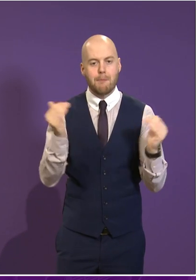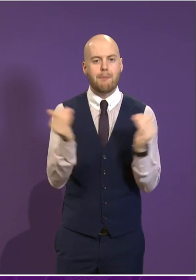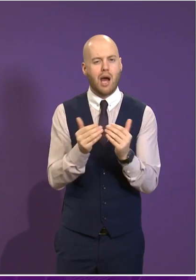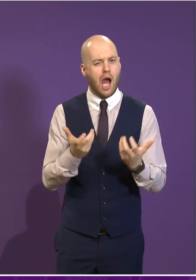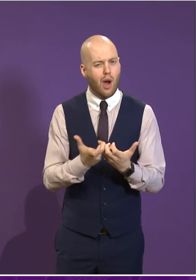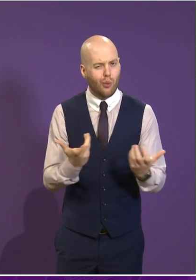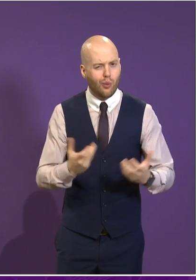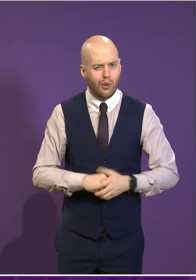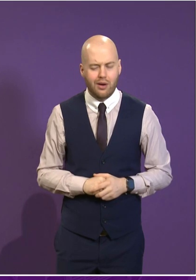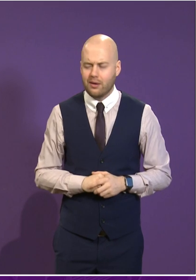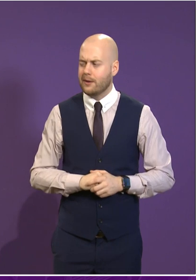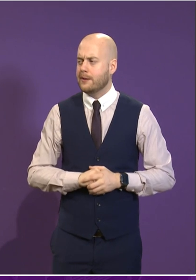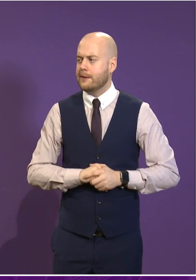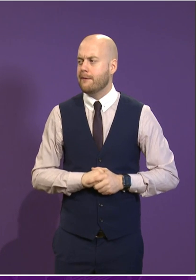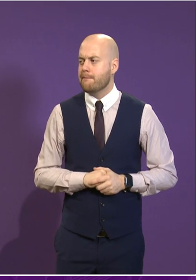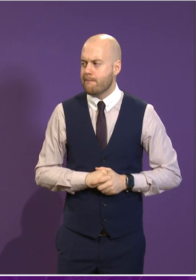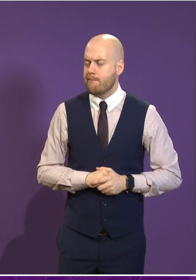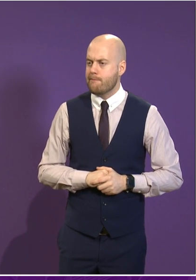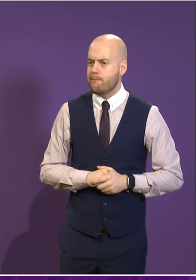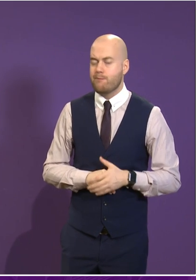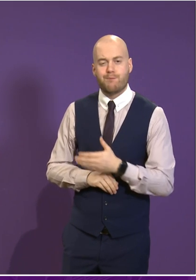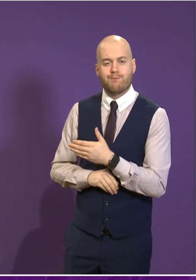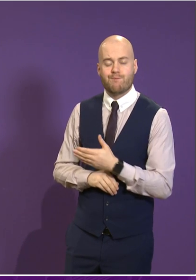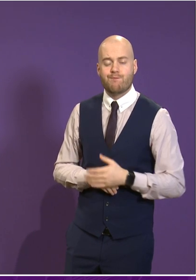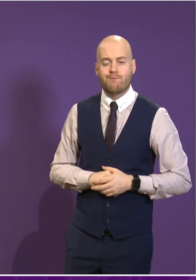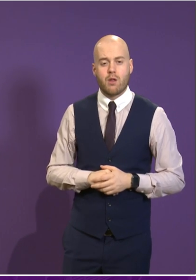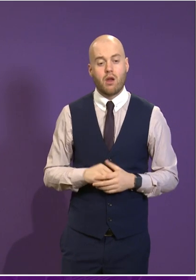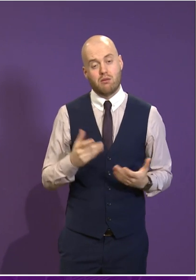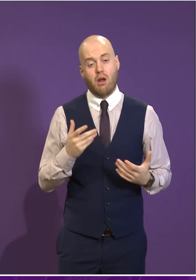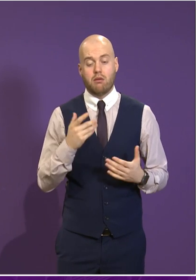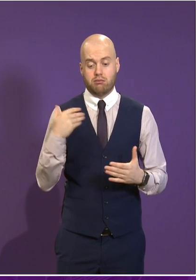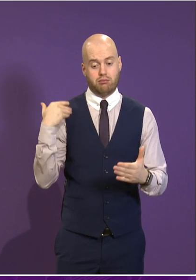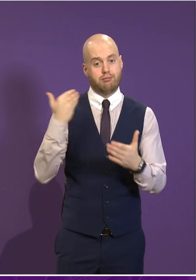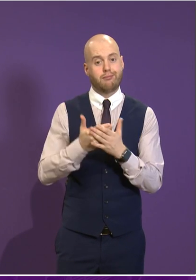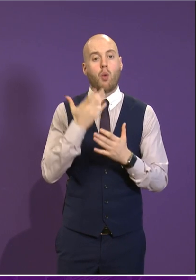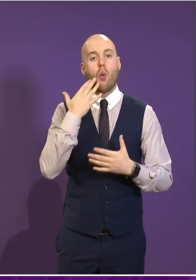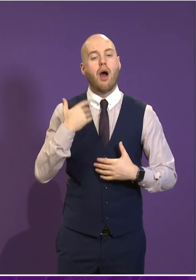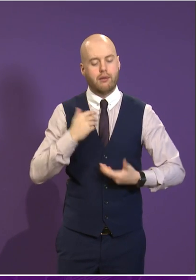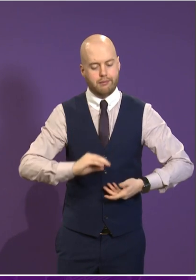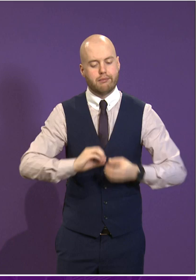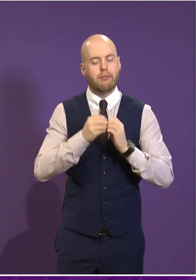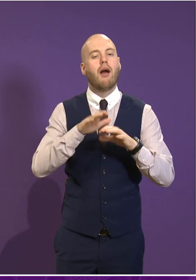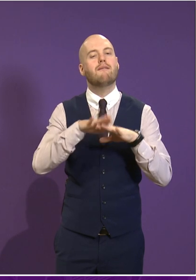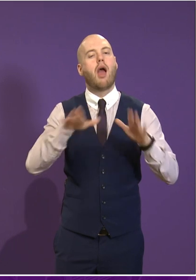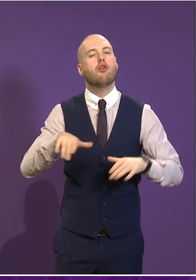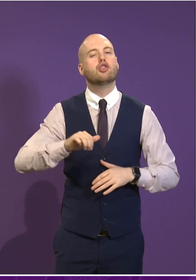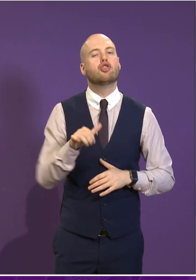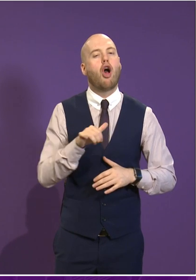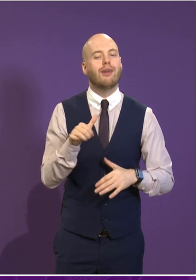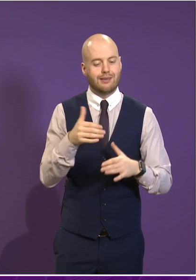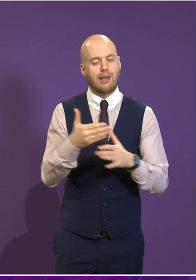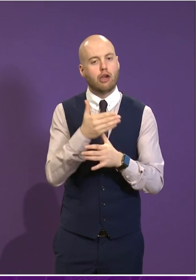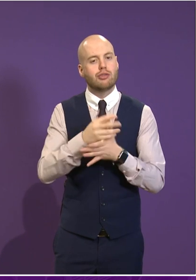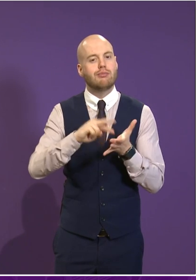hard on when we were pulling together the Fairer Scotland Action Plan and the Disability Delivery Plan was to ensure that